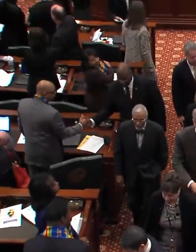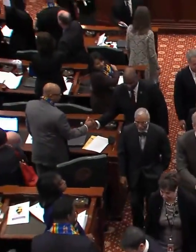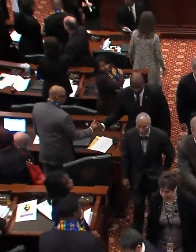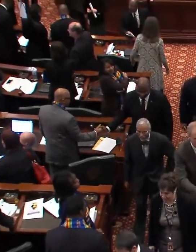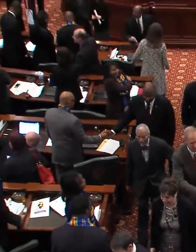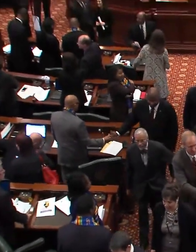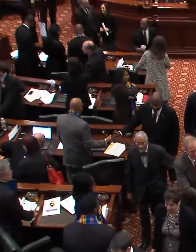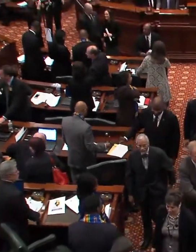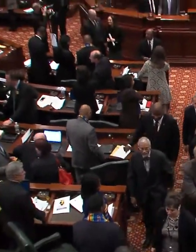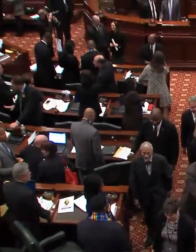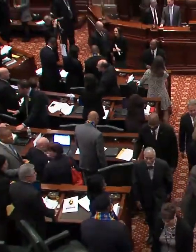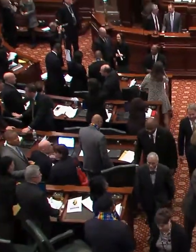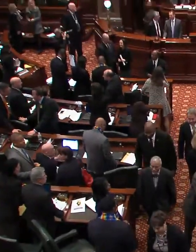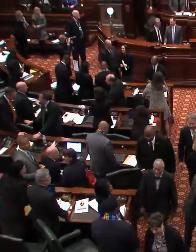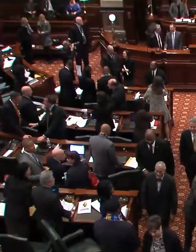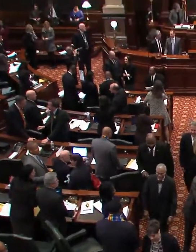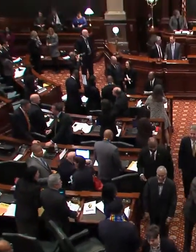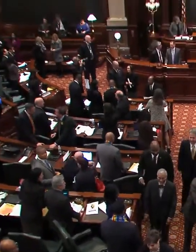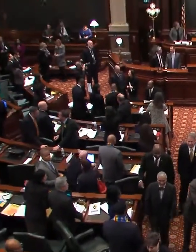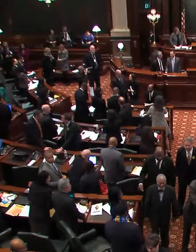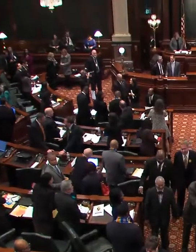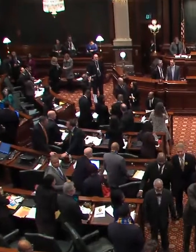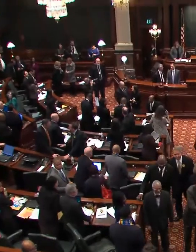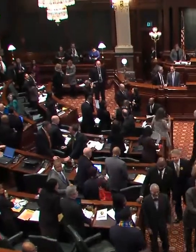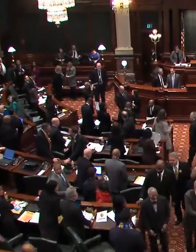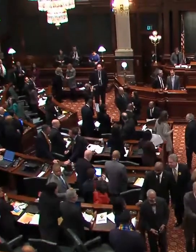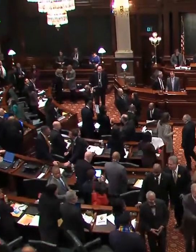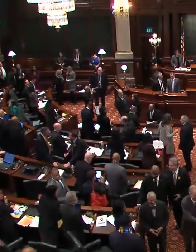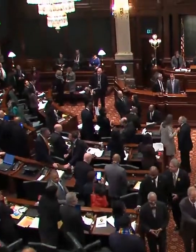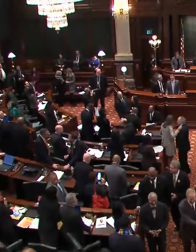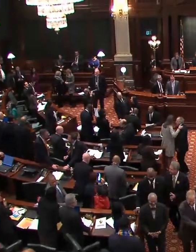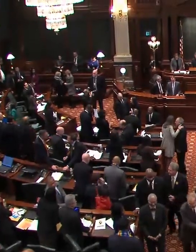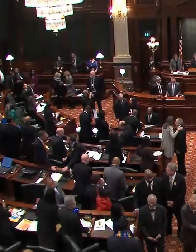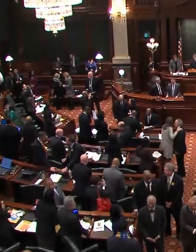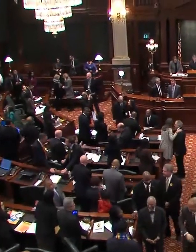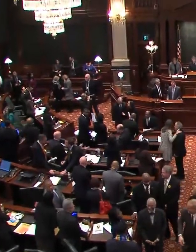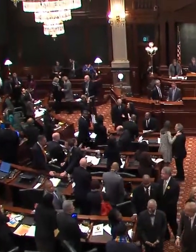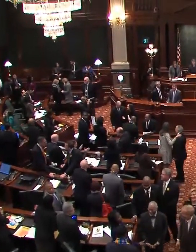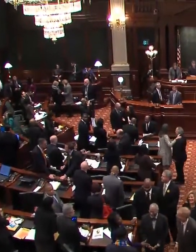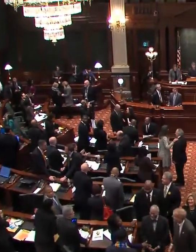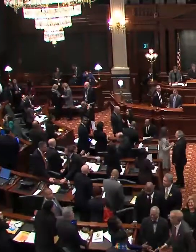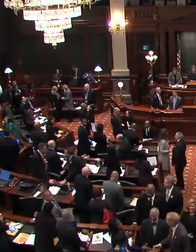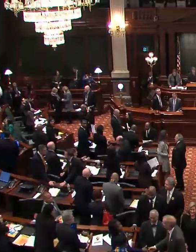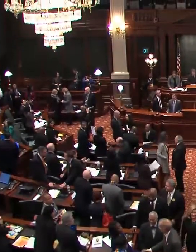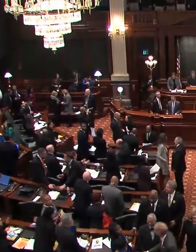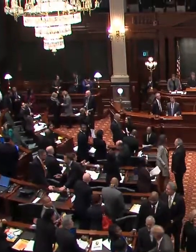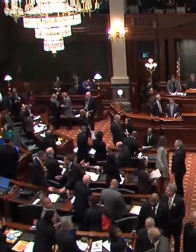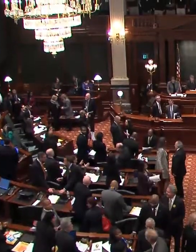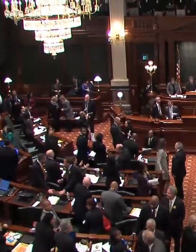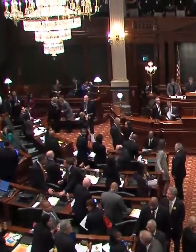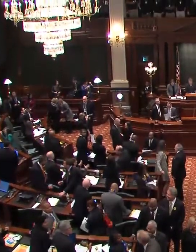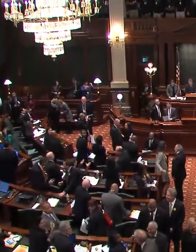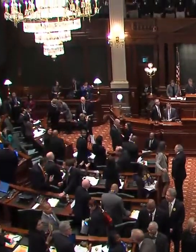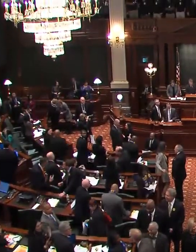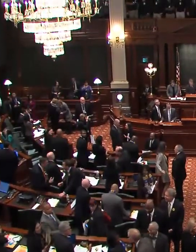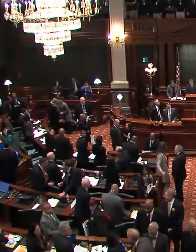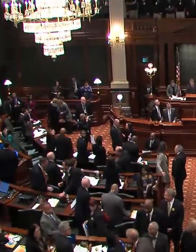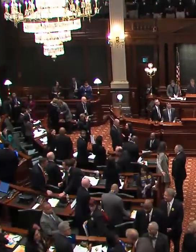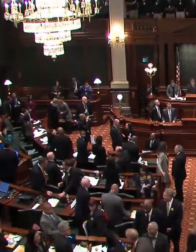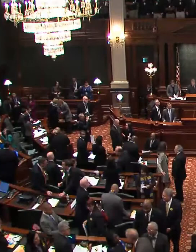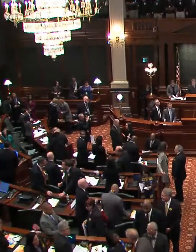The President of the Senate is recognized for a motion. Thank you, Mr. Speaker. I move that the joint session do now